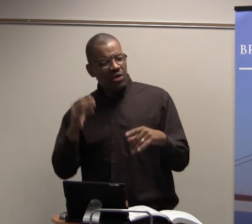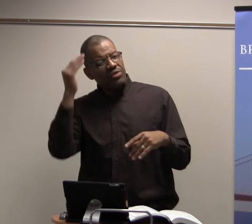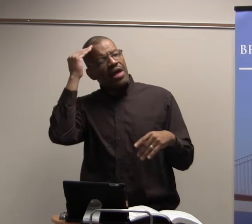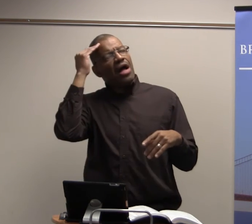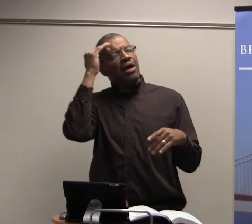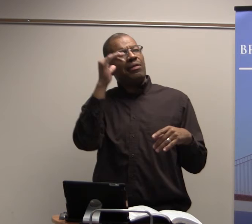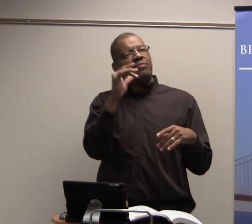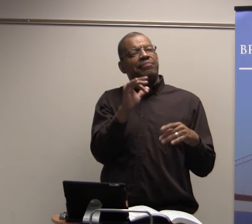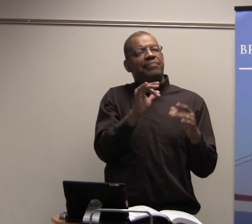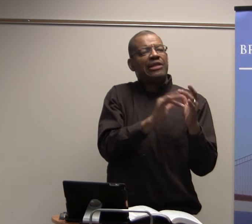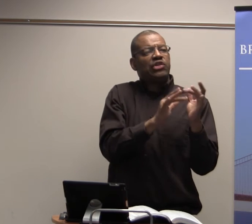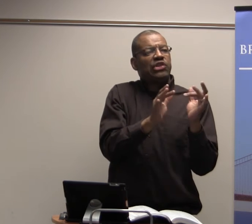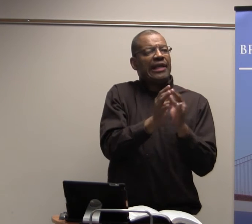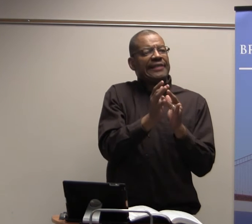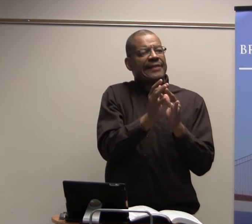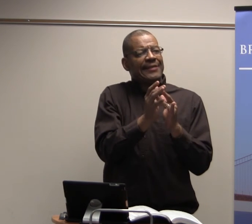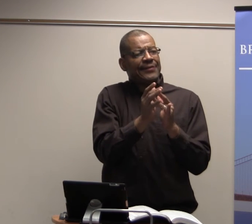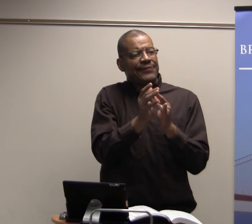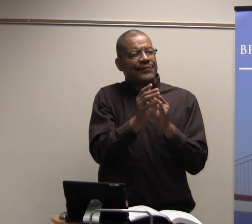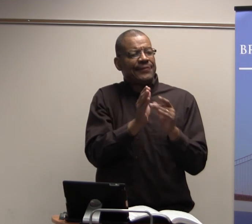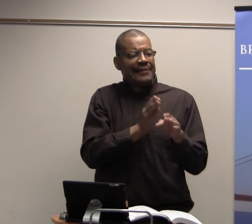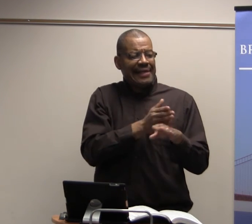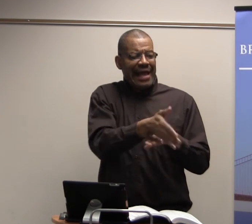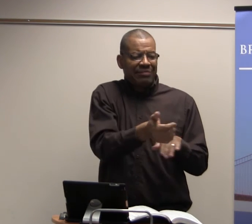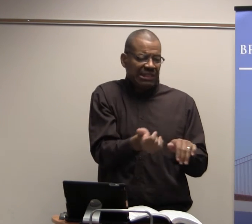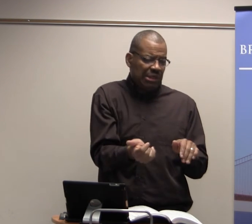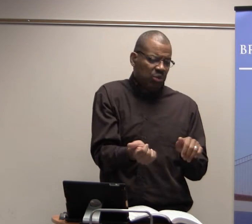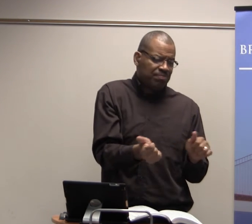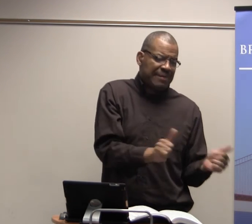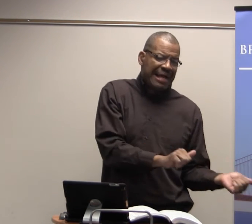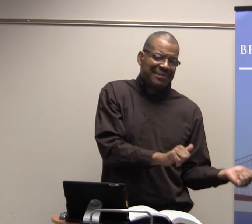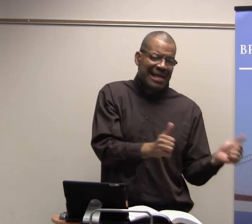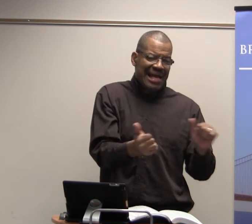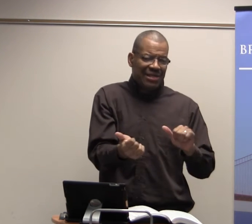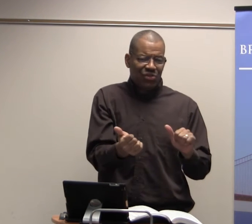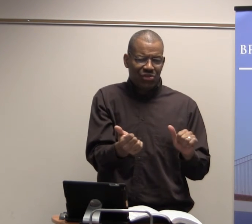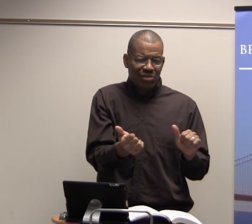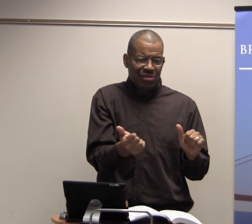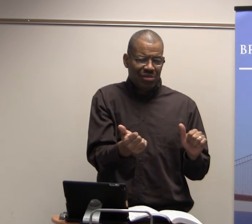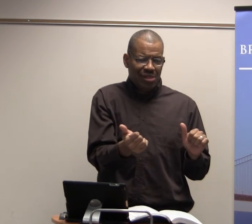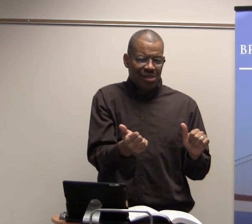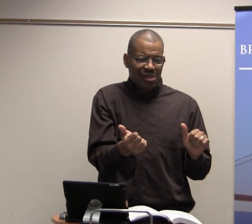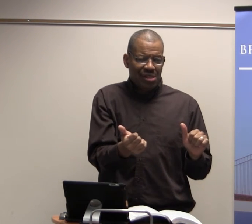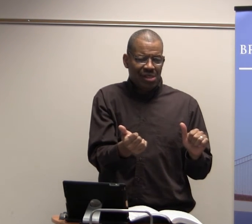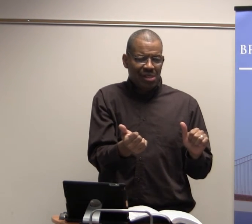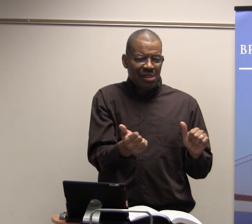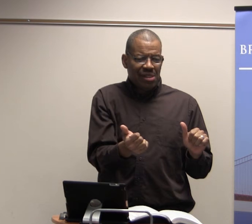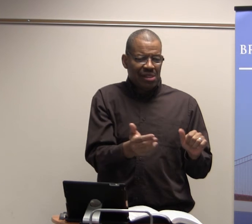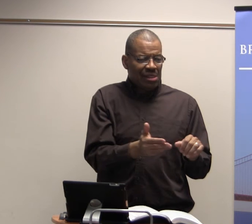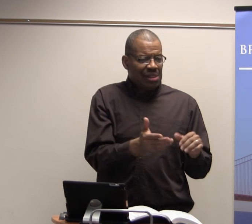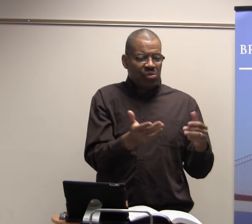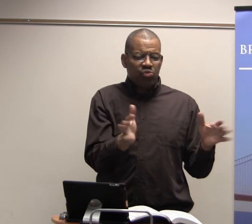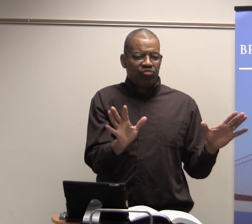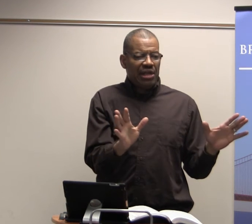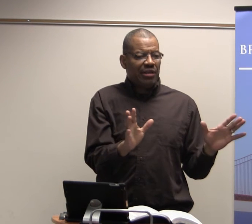You know that Jesus, after he was baptized, he was